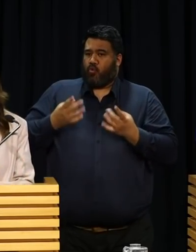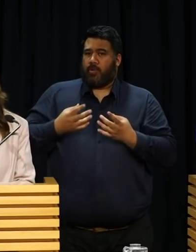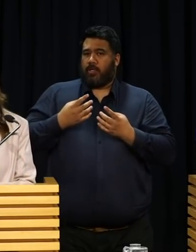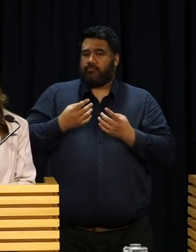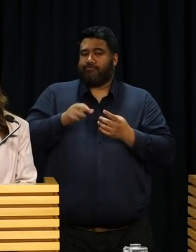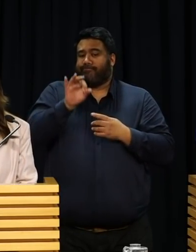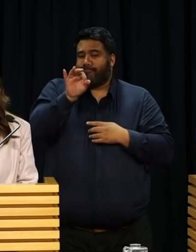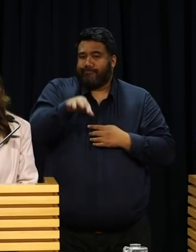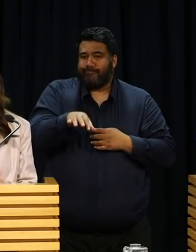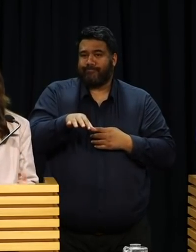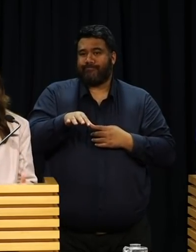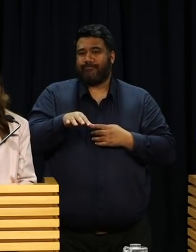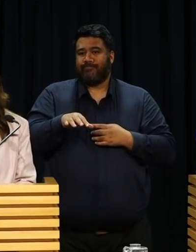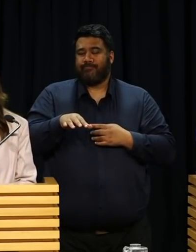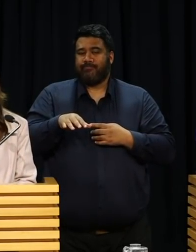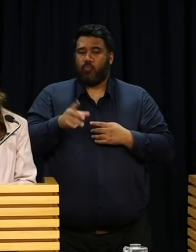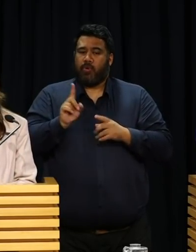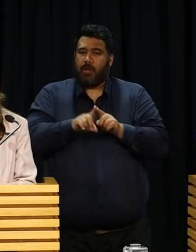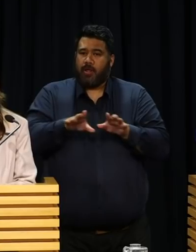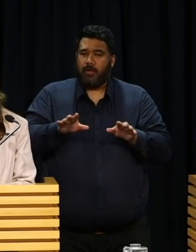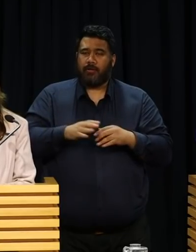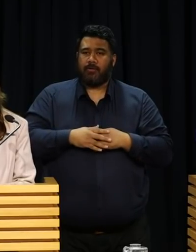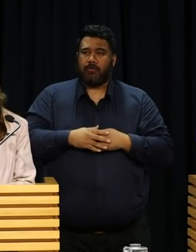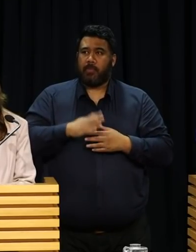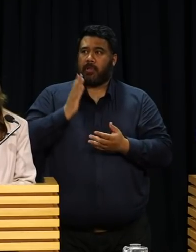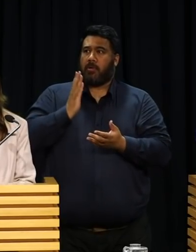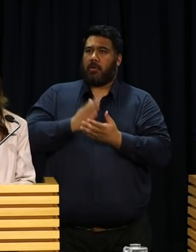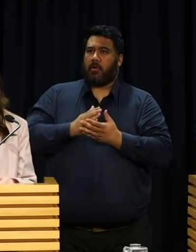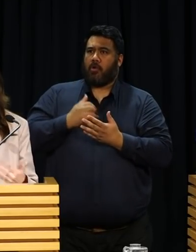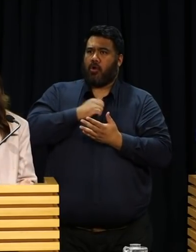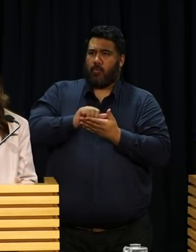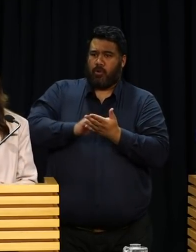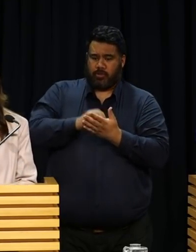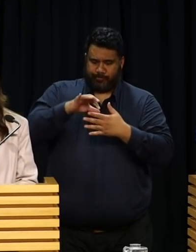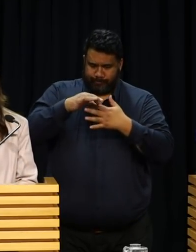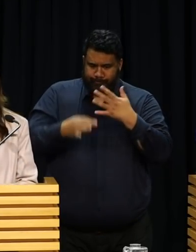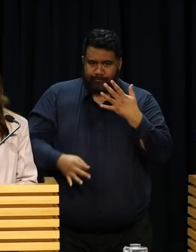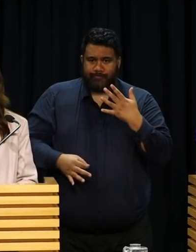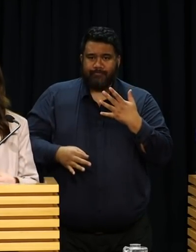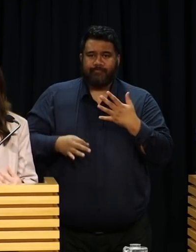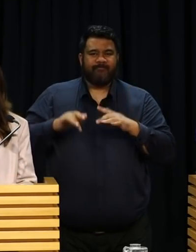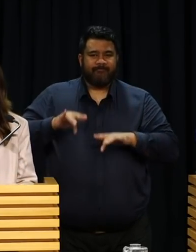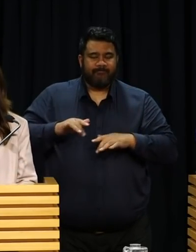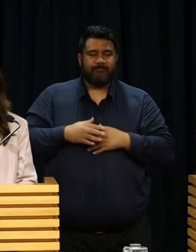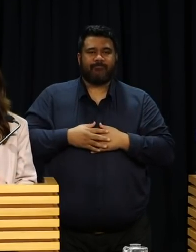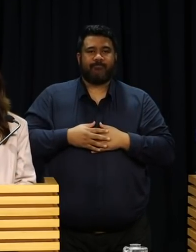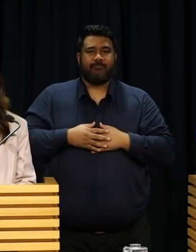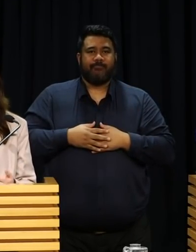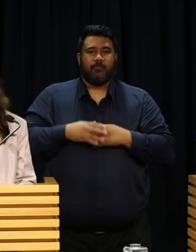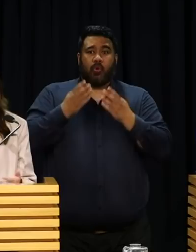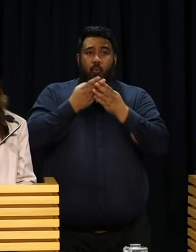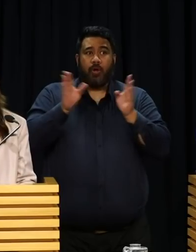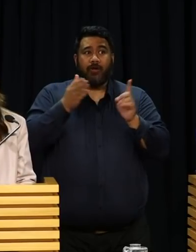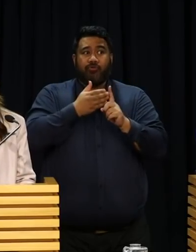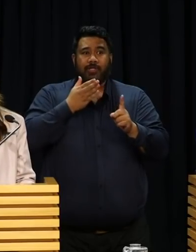not going to make the full announcement around what we're doing in relation to the apology in terms of wider recognition. If you'll allow me some scope